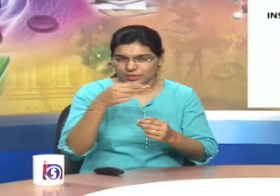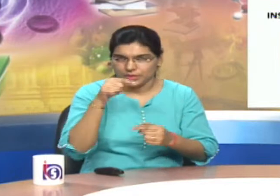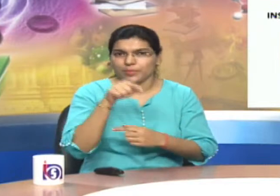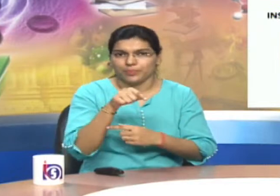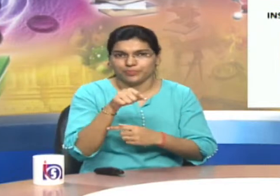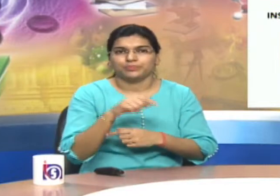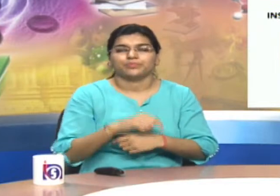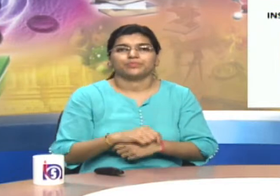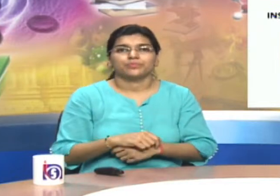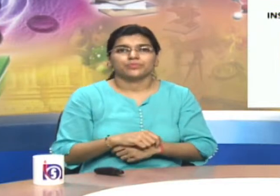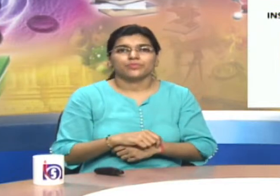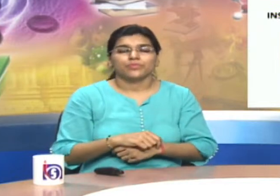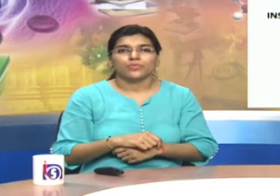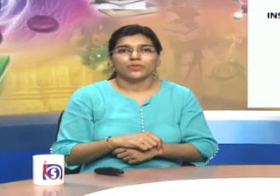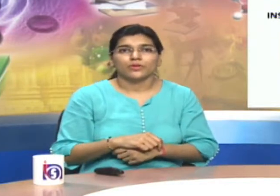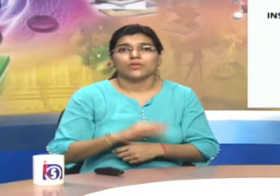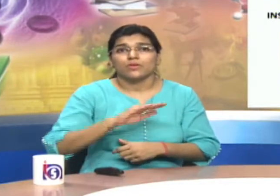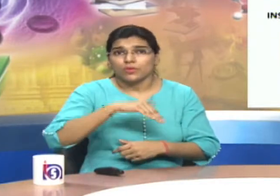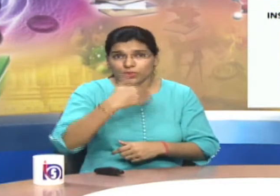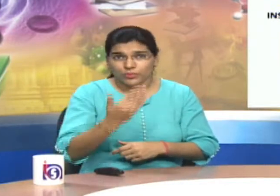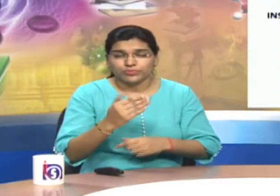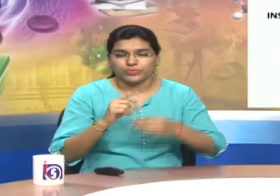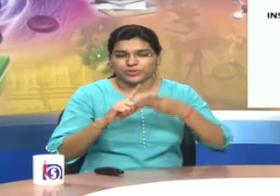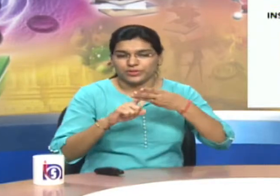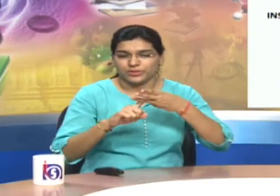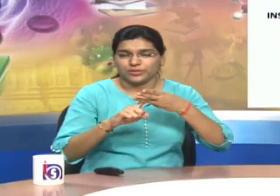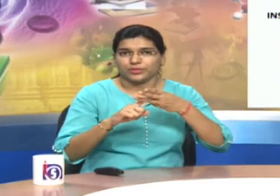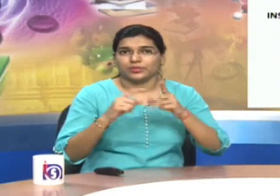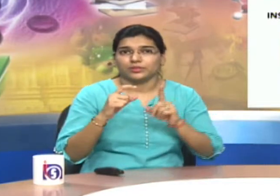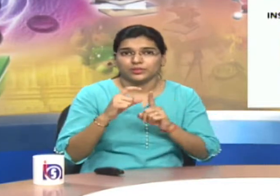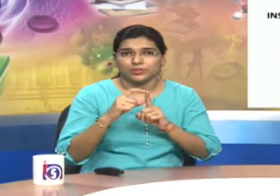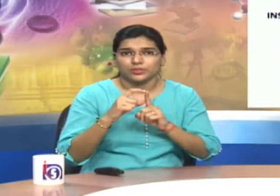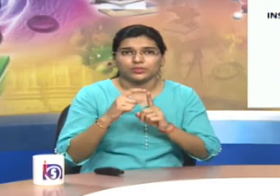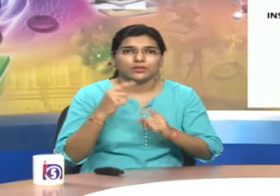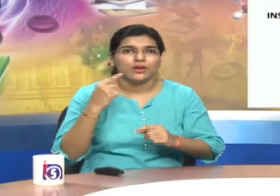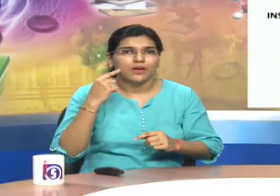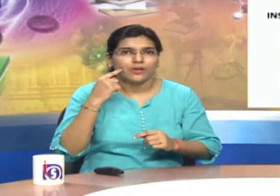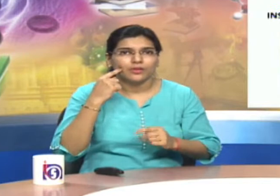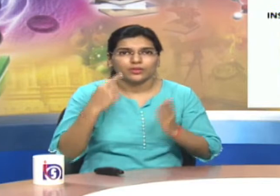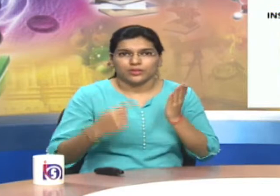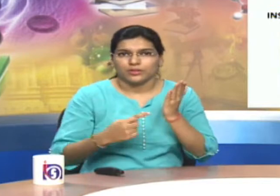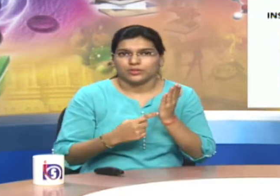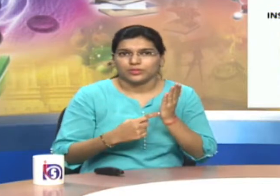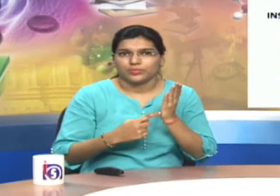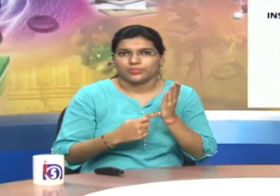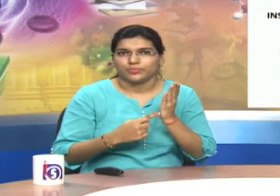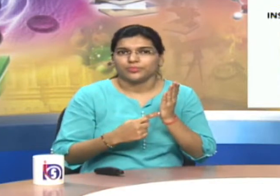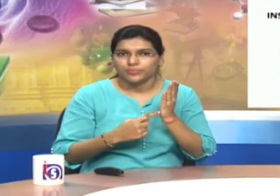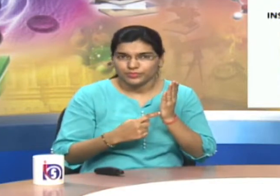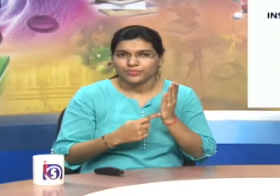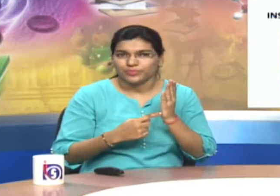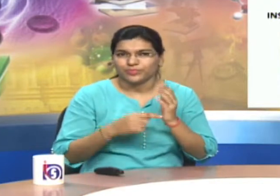You can insert and edit a picture also. from any file.